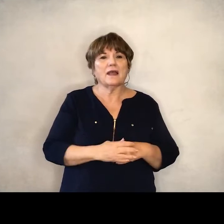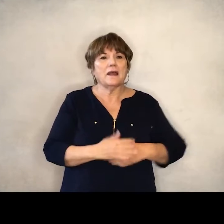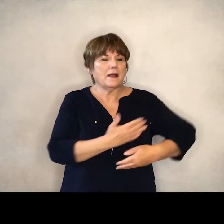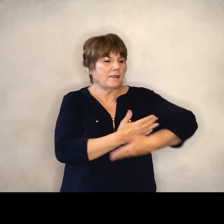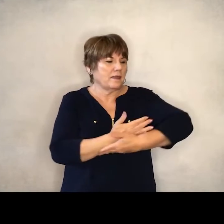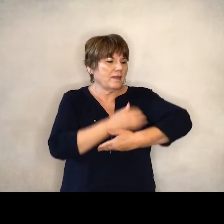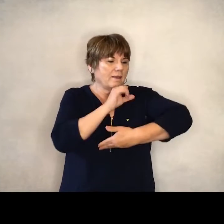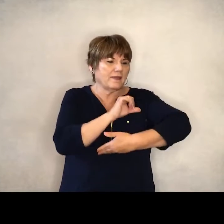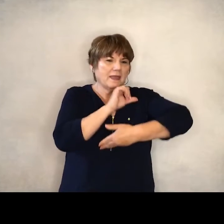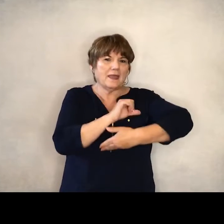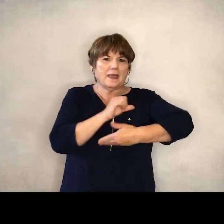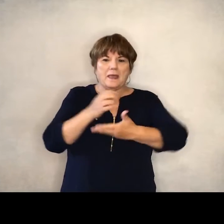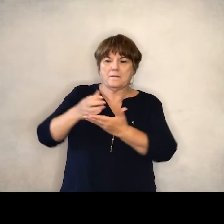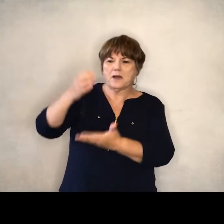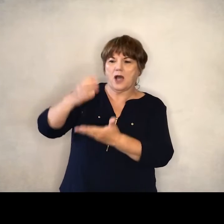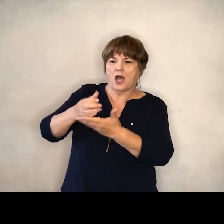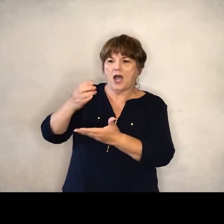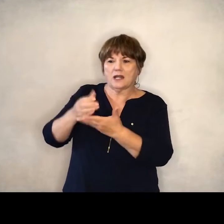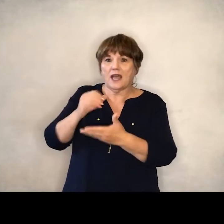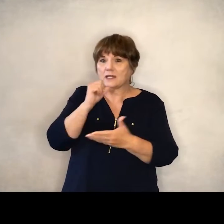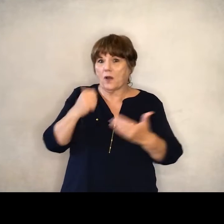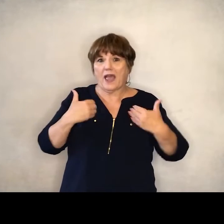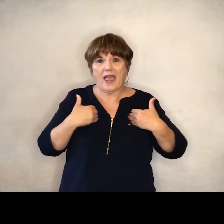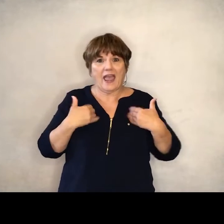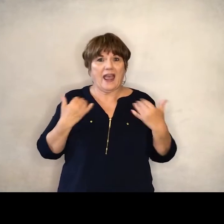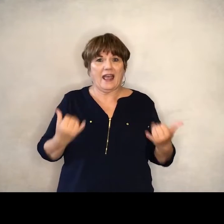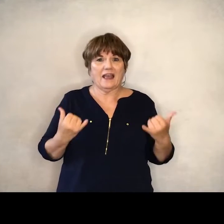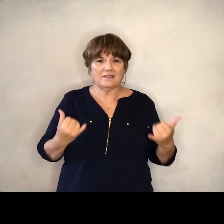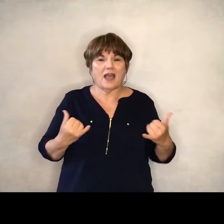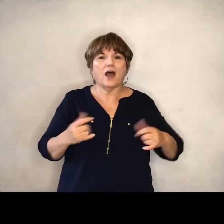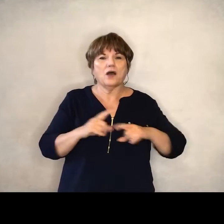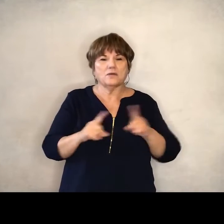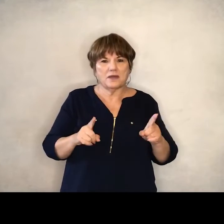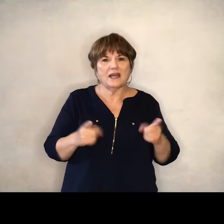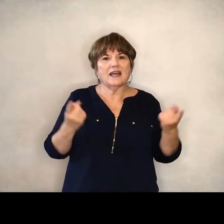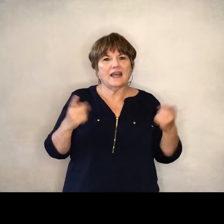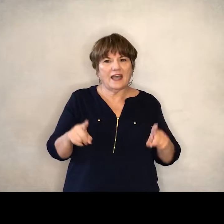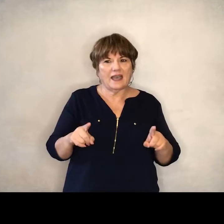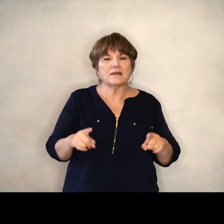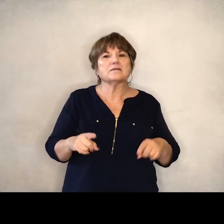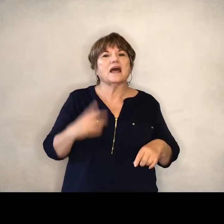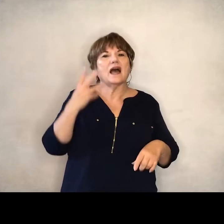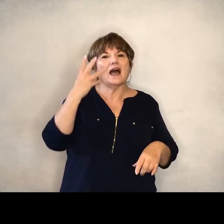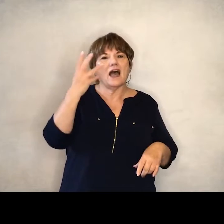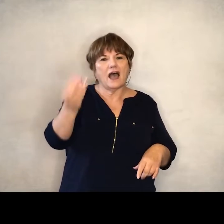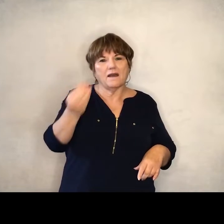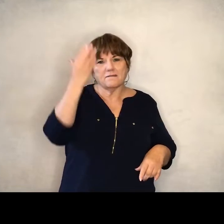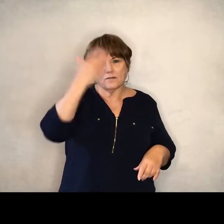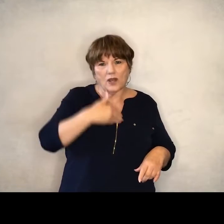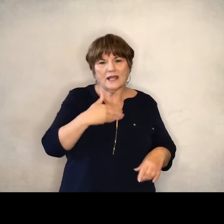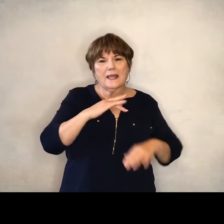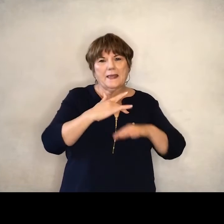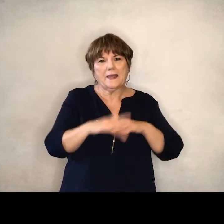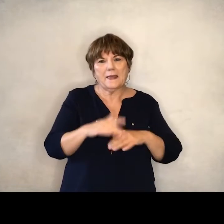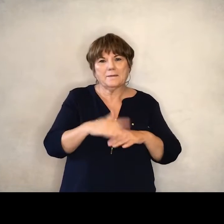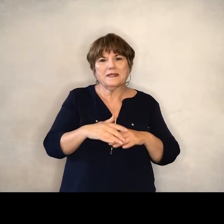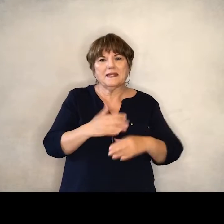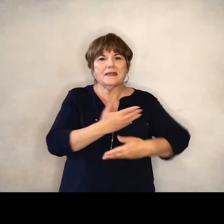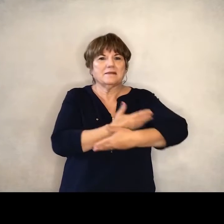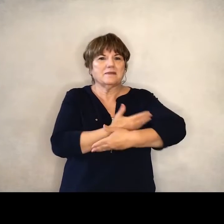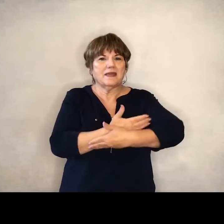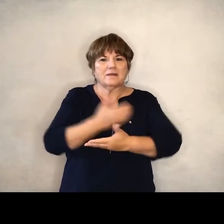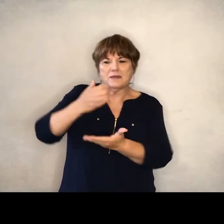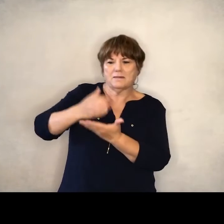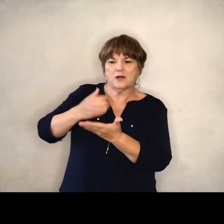my prop this week, but it is going on. There should be empty baby bottles in the narthex. Go